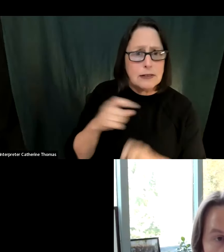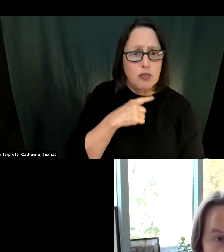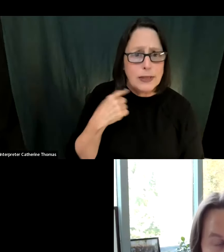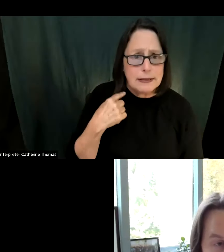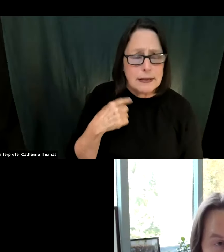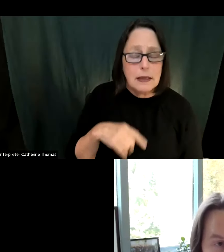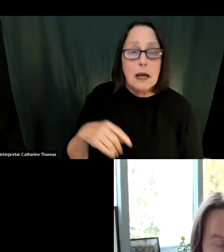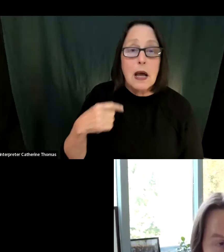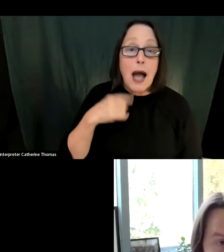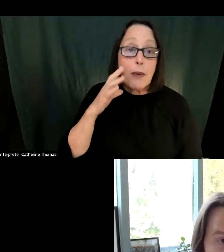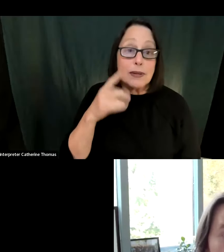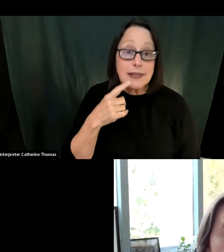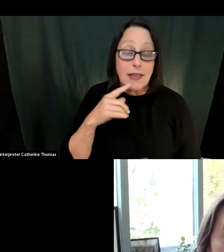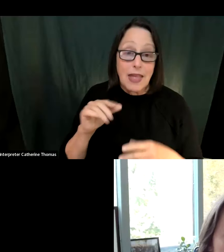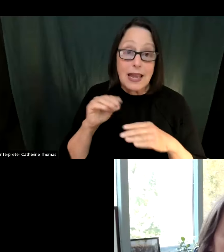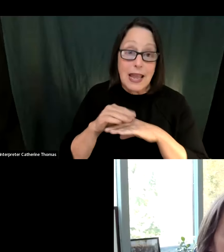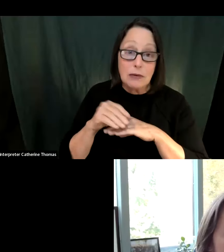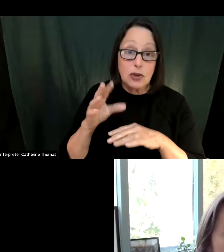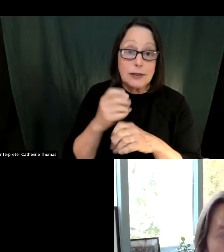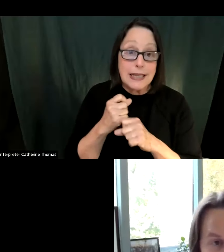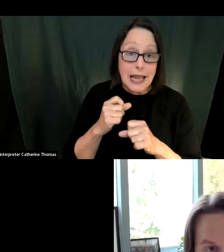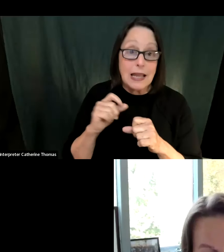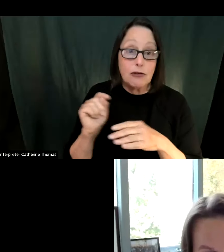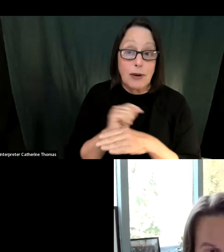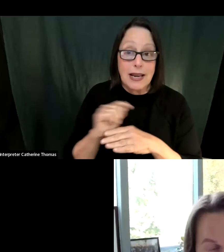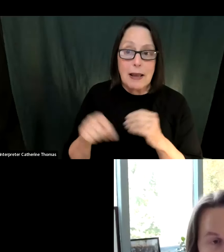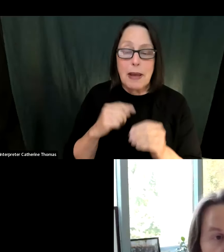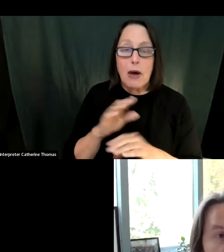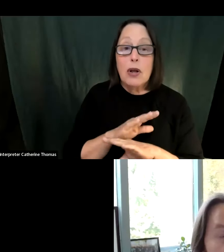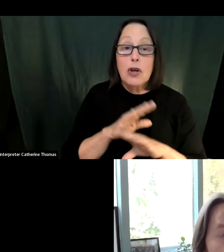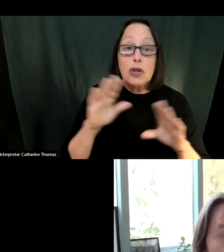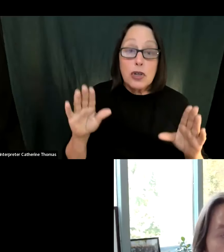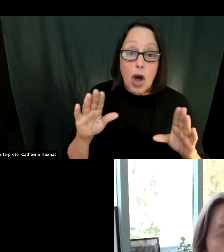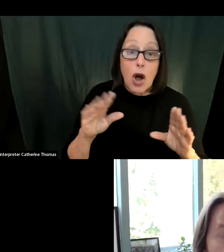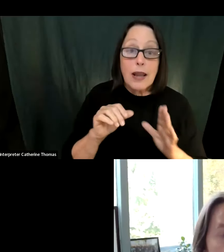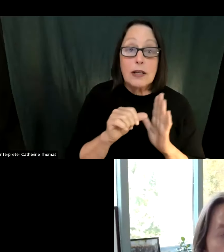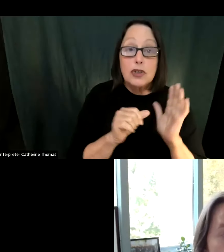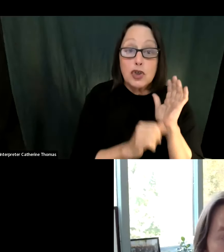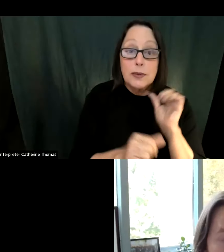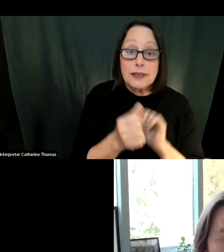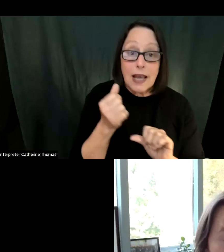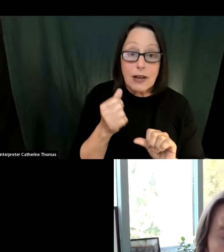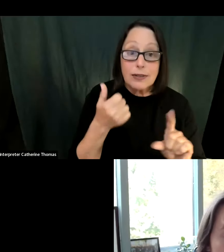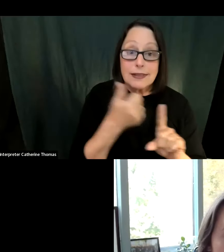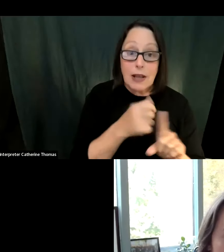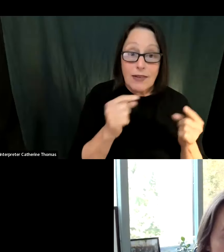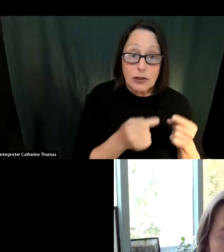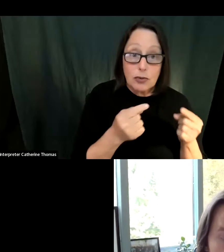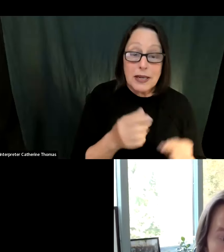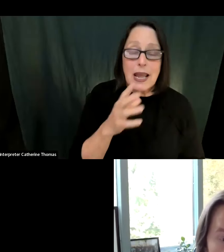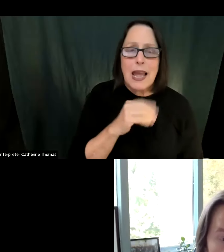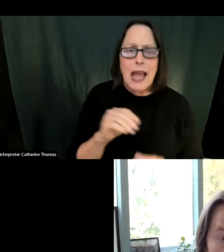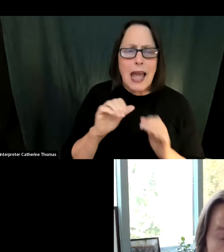that counselors receive training on things like non-suicidal self-injury and, navigating